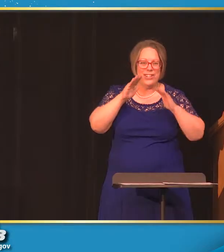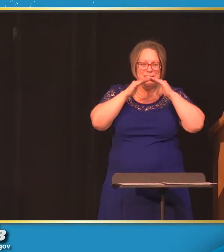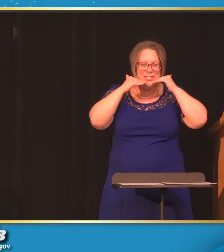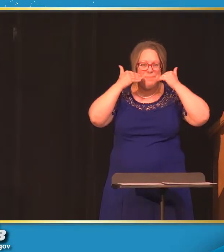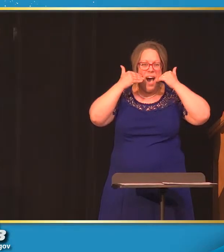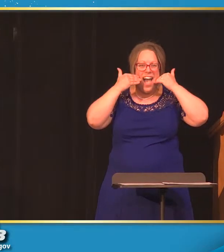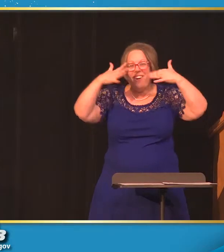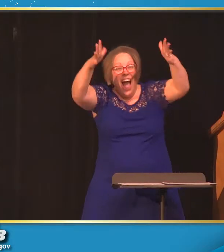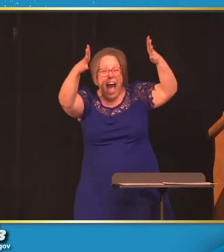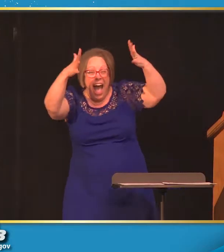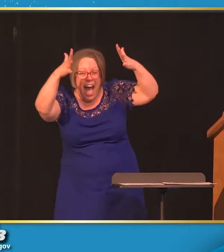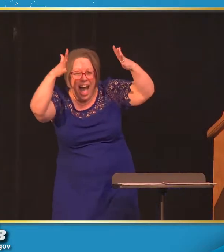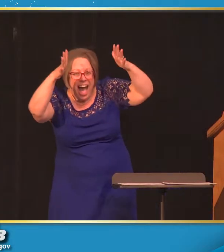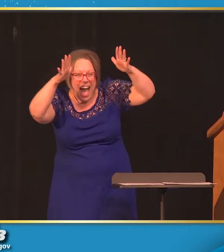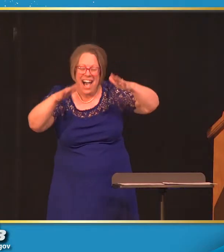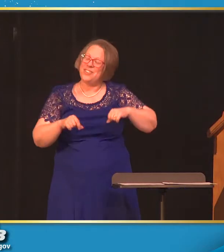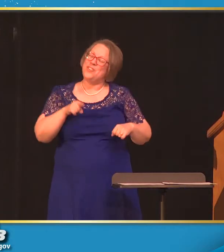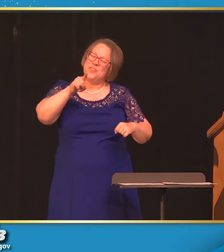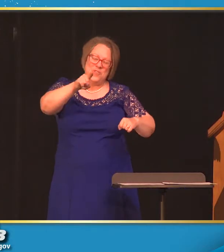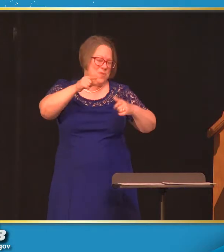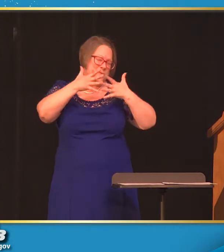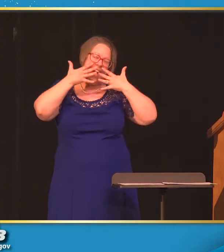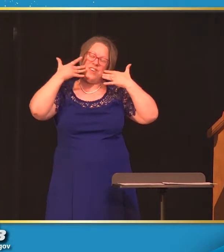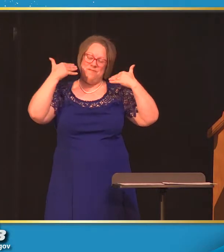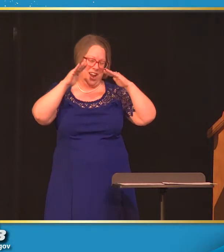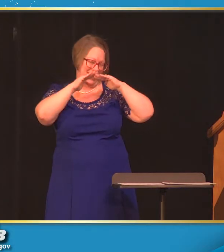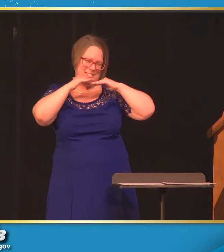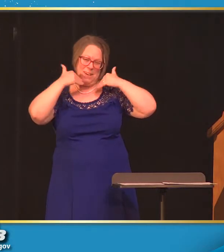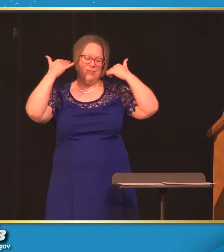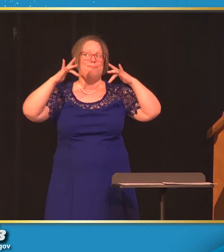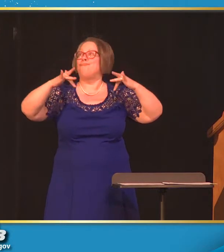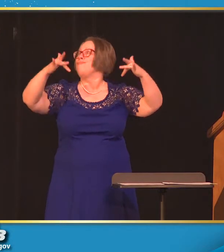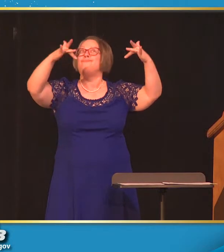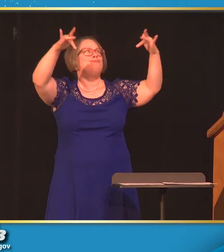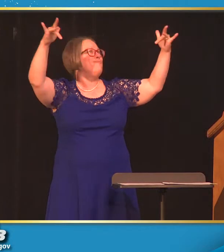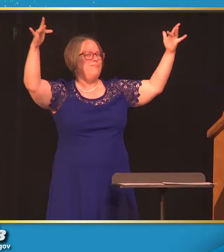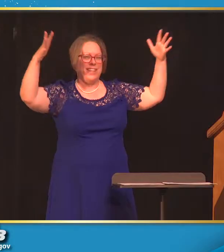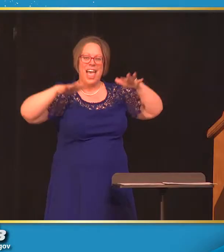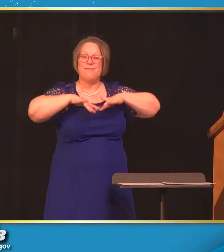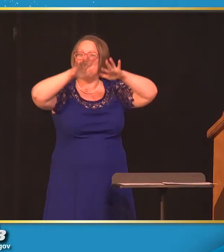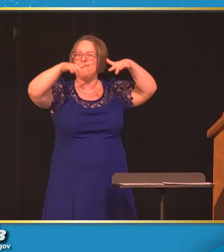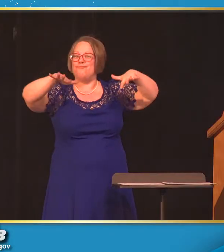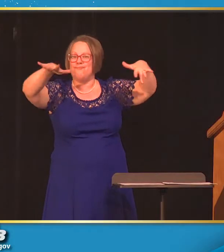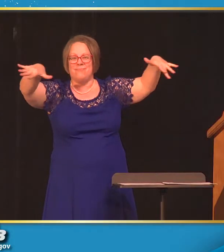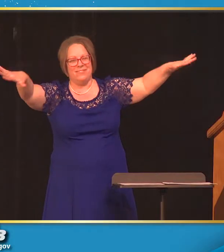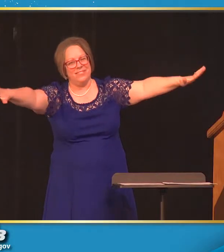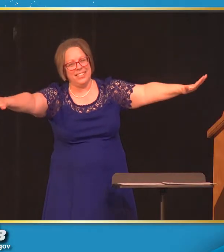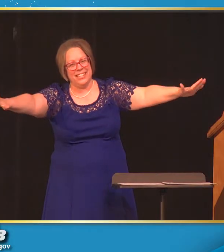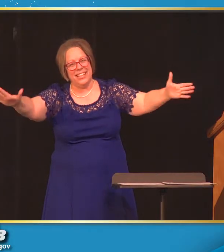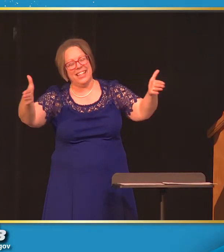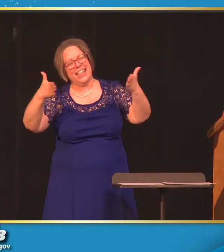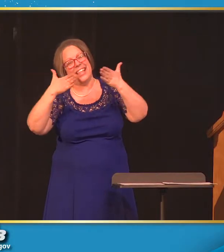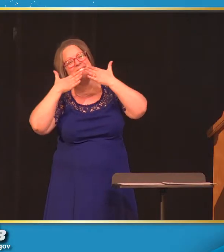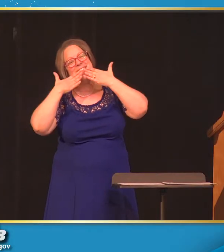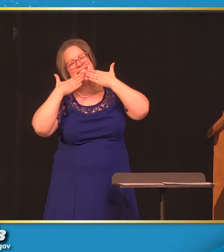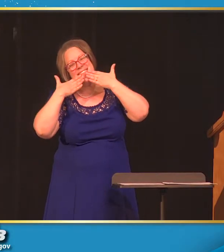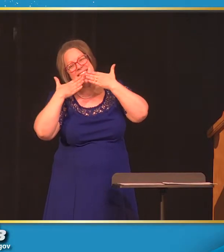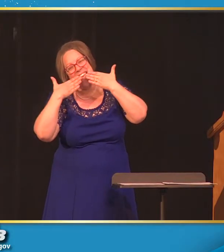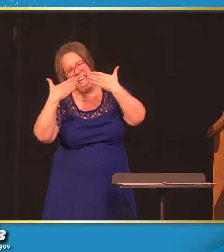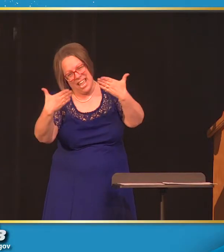Yisak, your smile lights up every room that you enter, and that goes everywhere